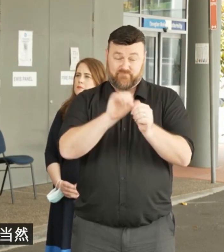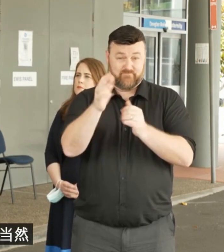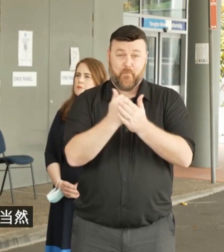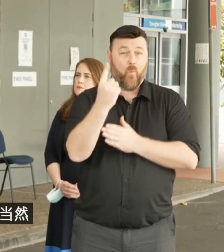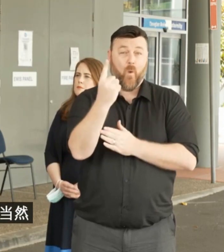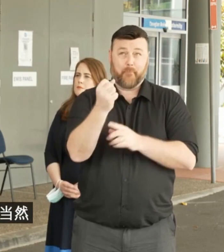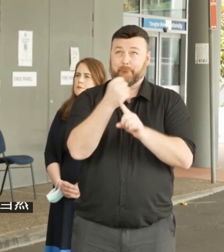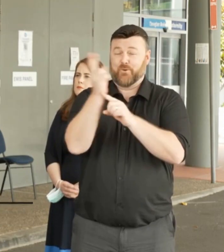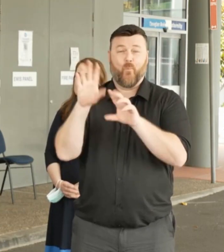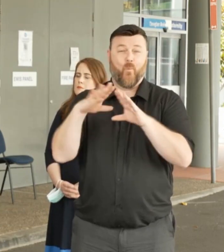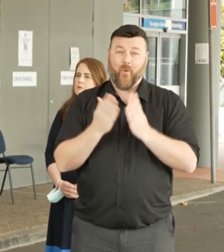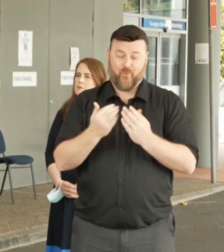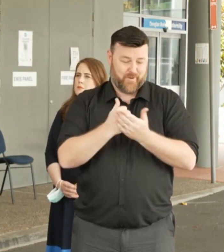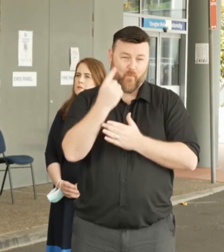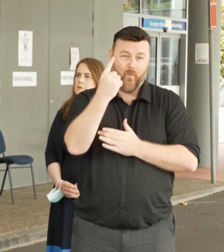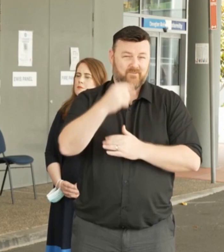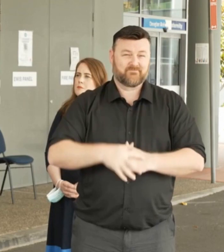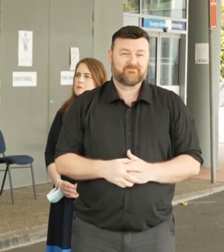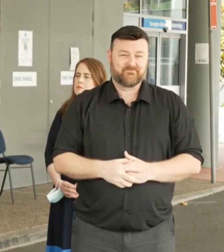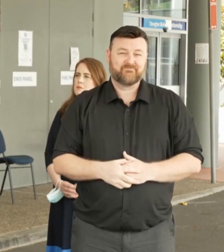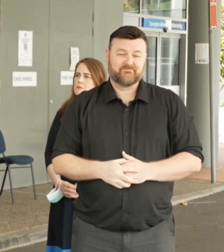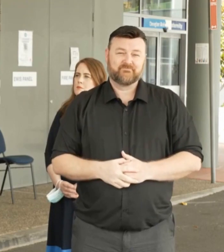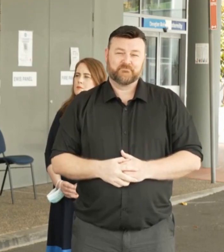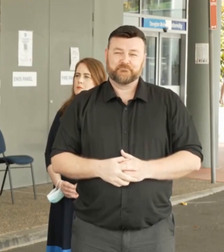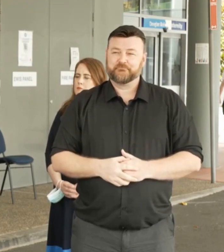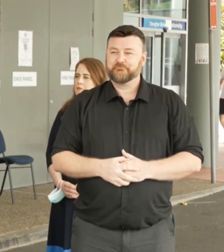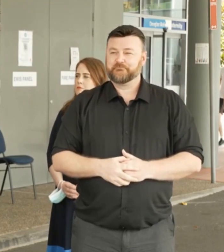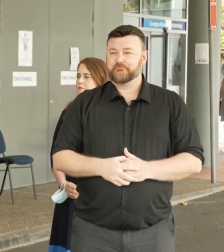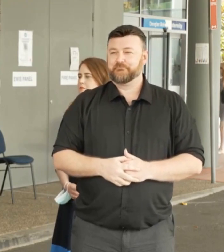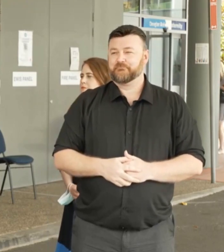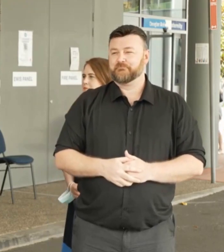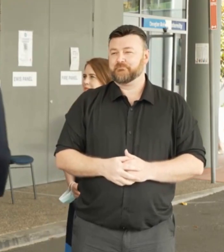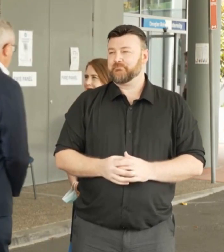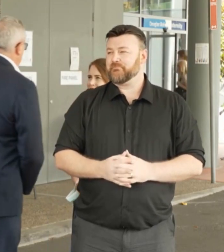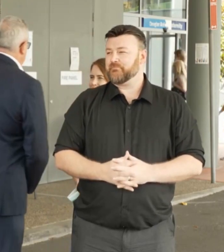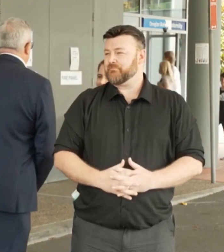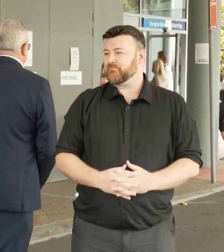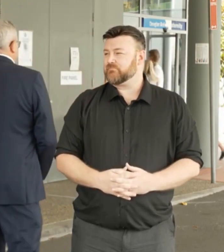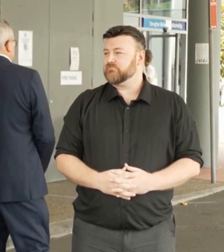we certainly are exactly that. So we'll strike that balance. Thank you.